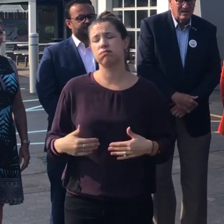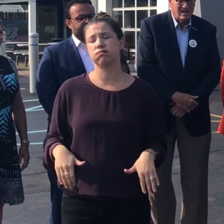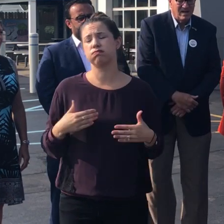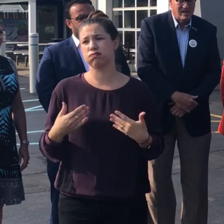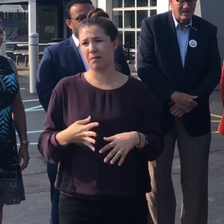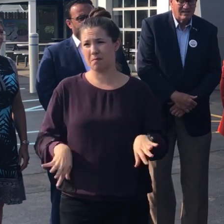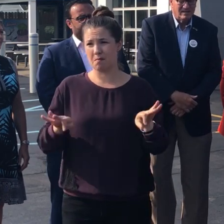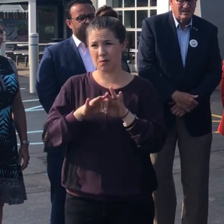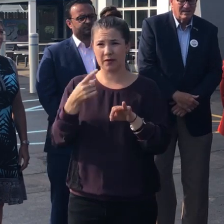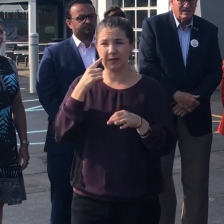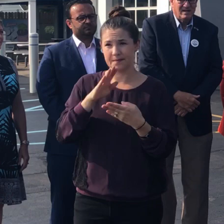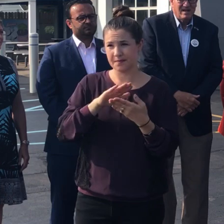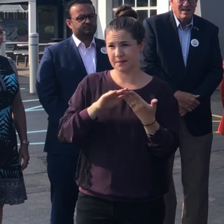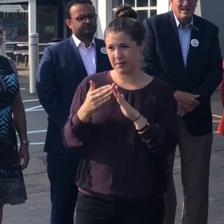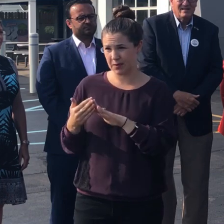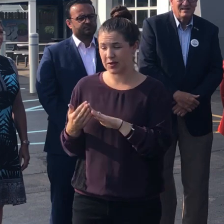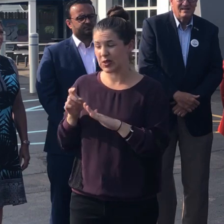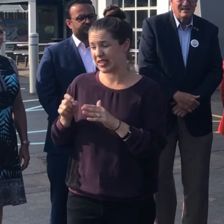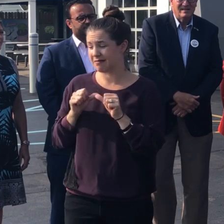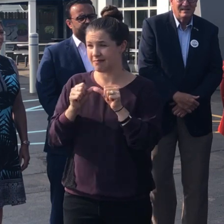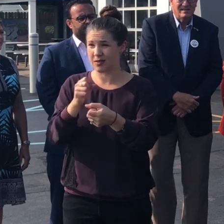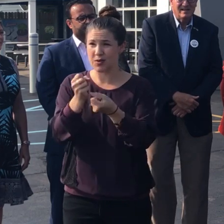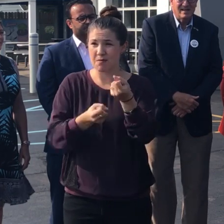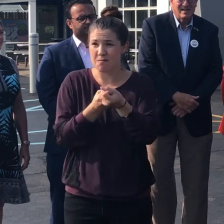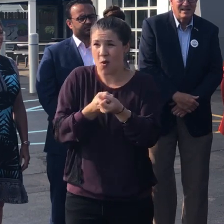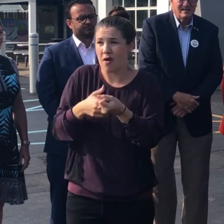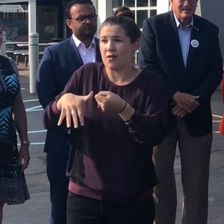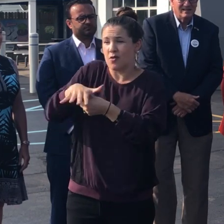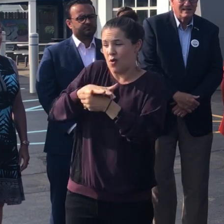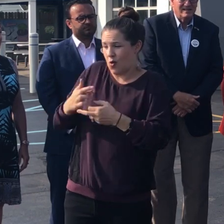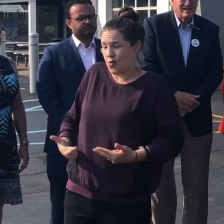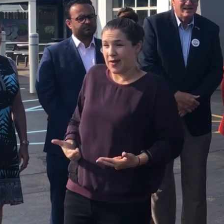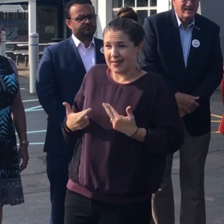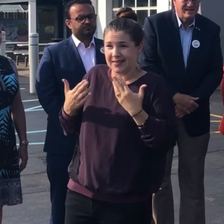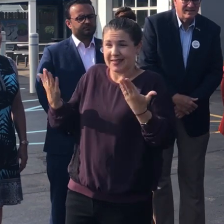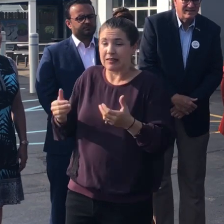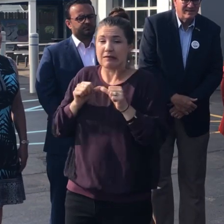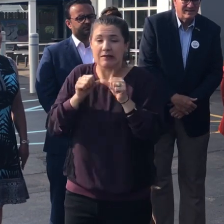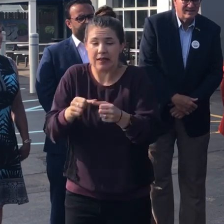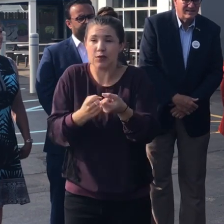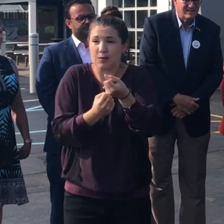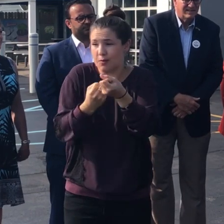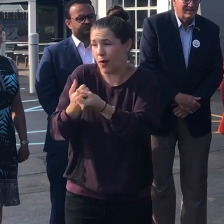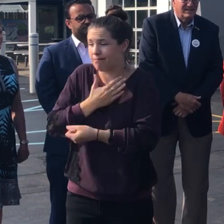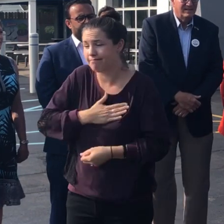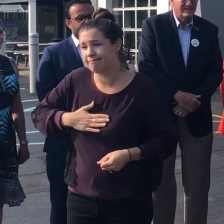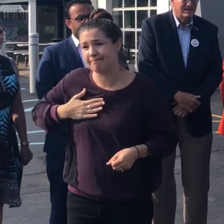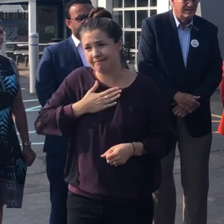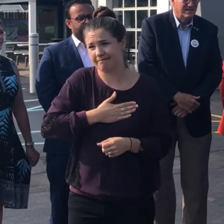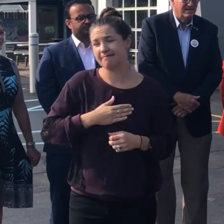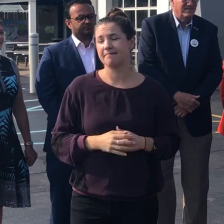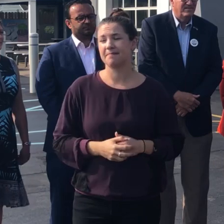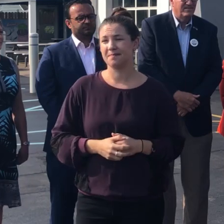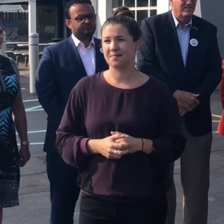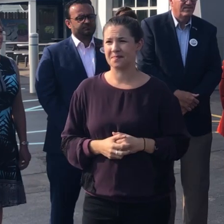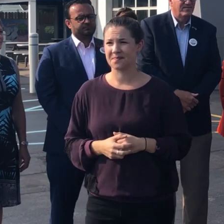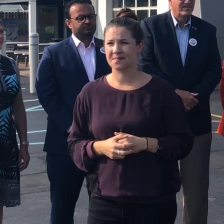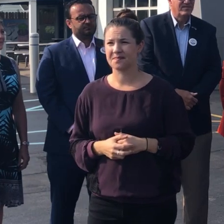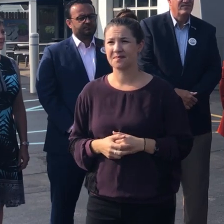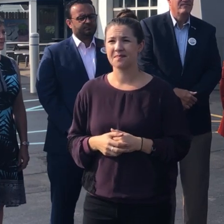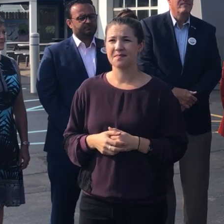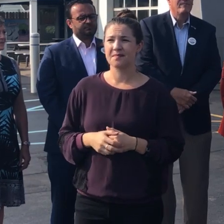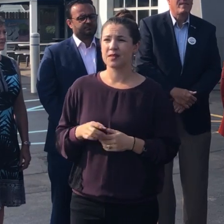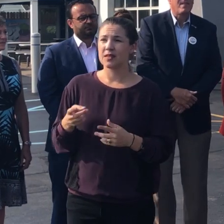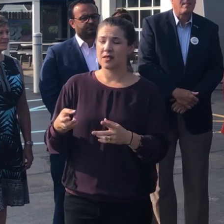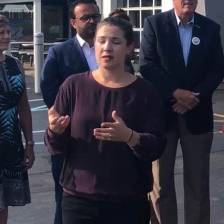community, and they need the continued support of our local residents. This marketing campaign aims to continue bringing local